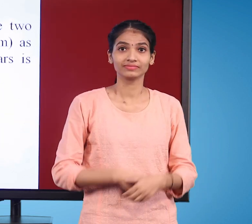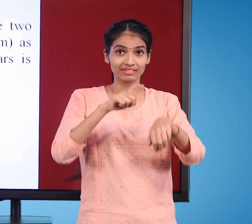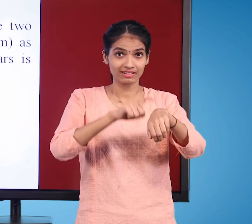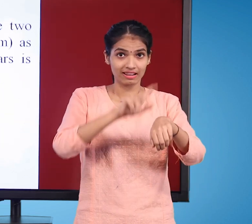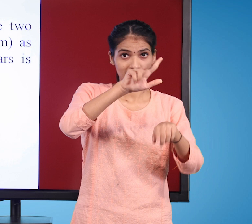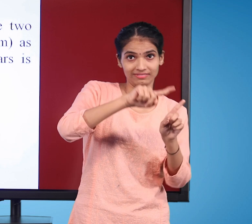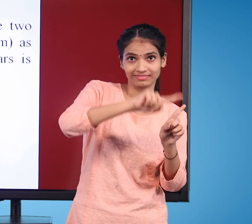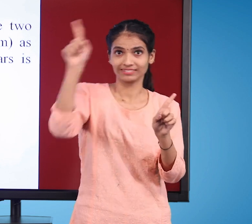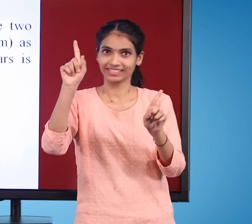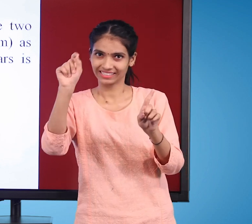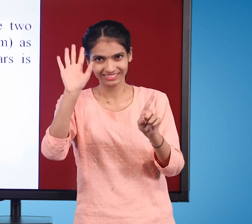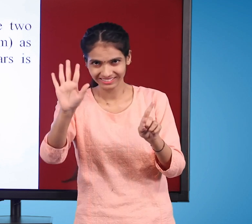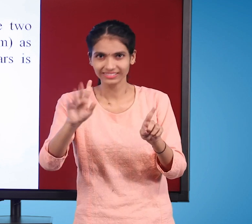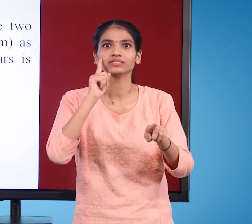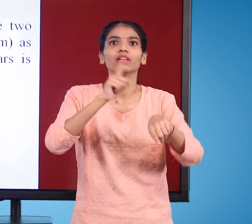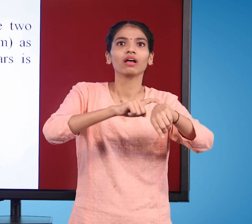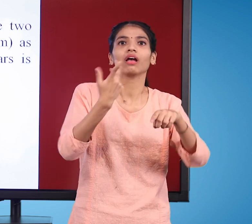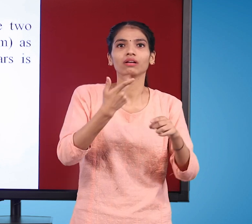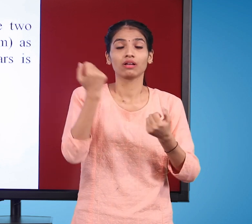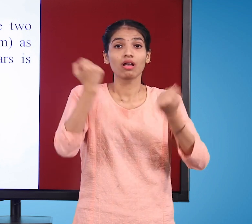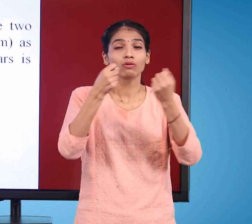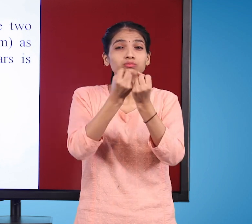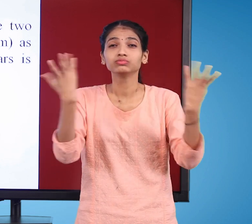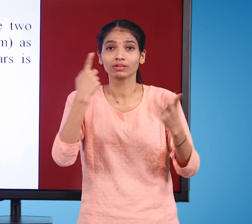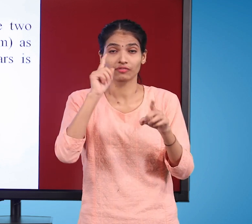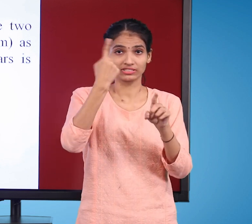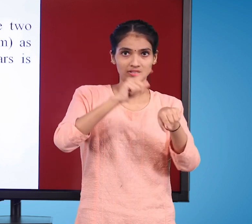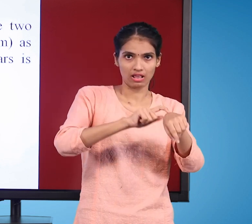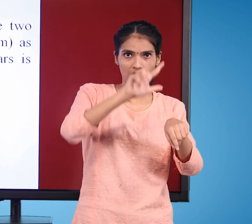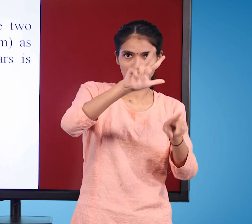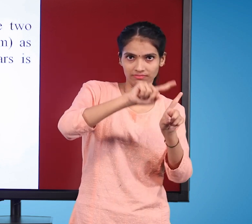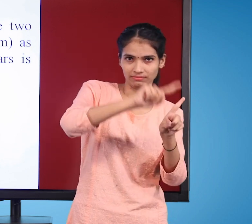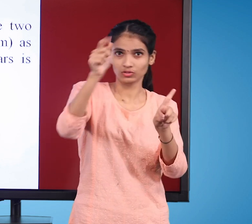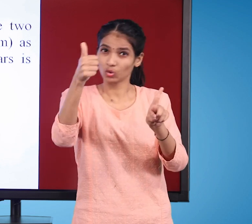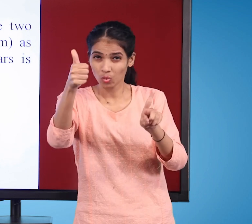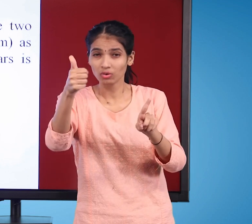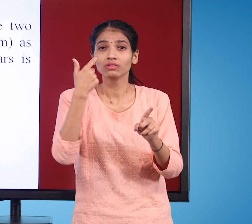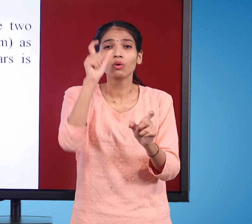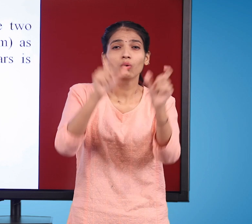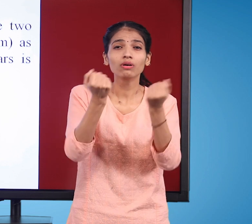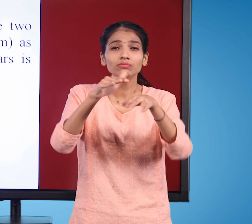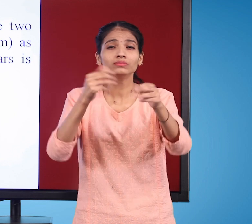The total traffic during the 2 peak hours, that is 8 to 10 a.m., as shown by the 2 long bars